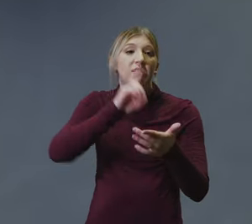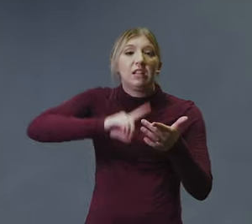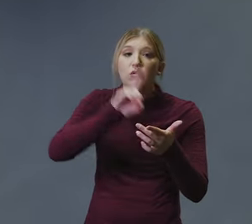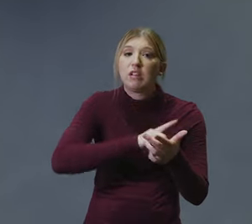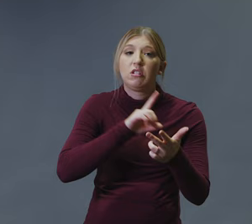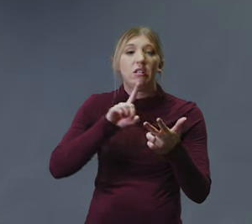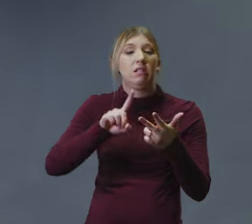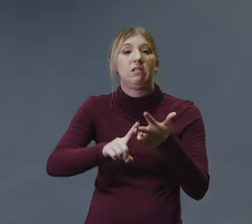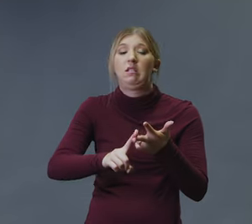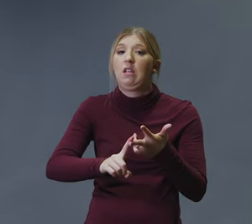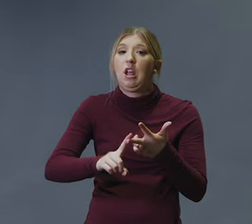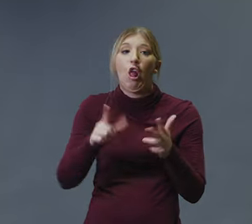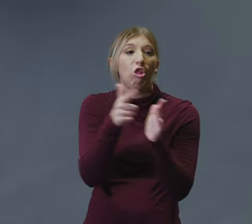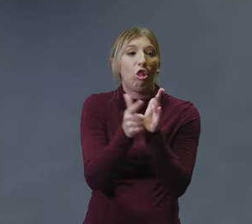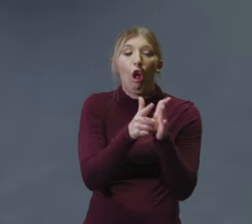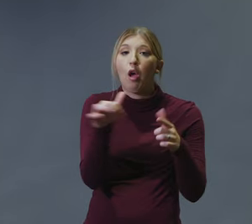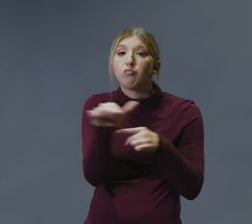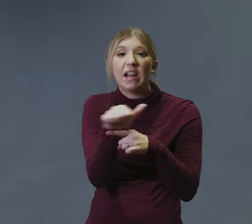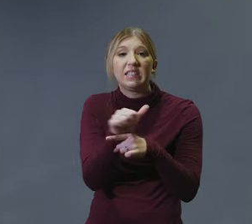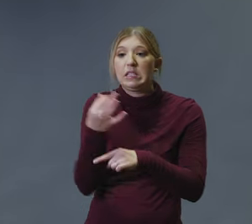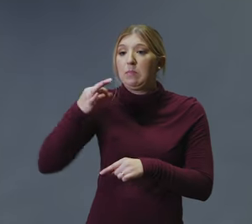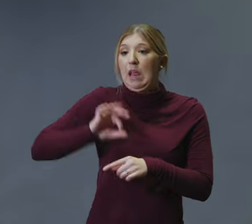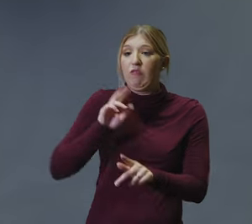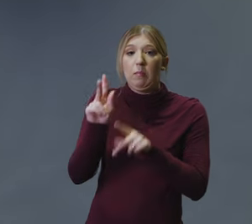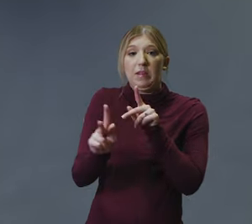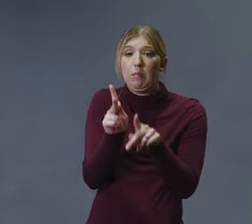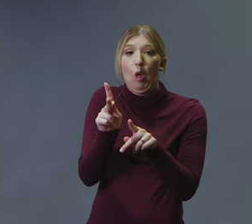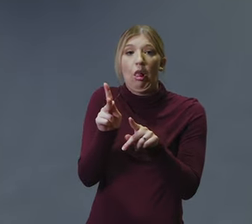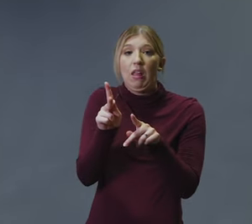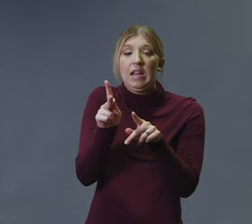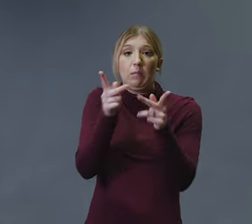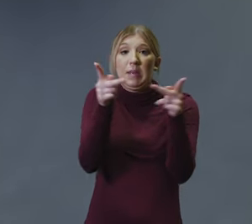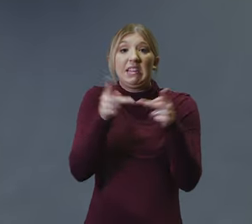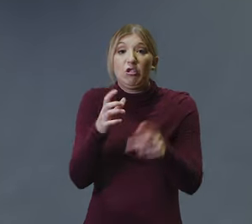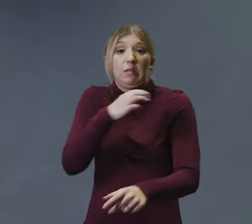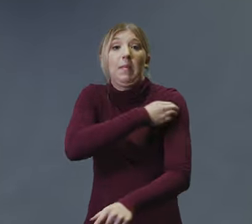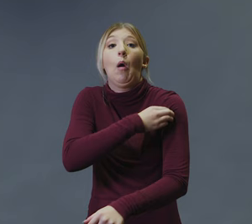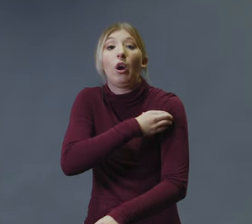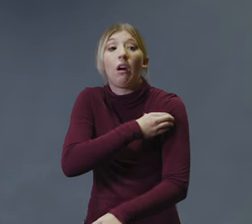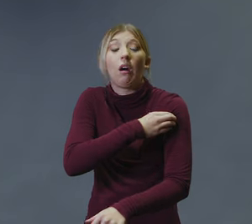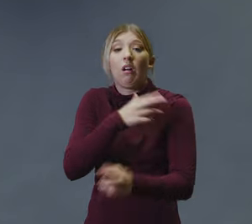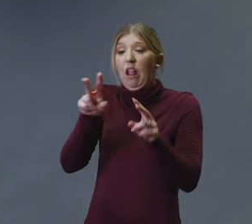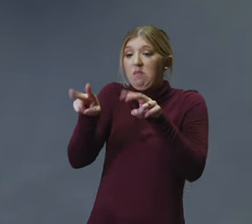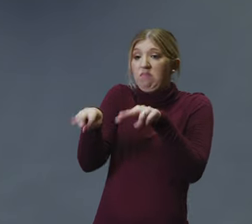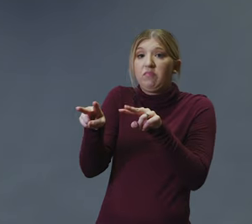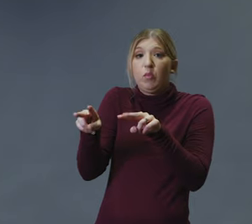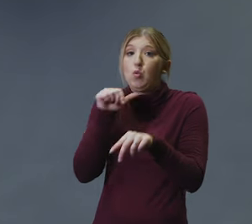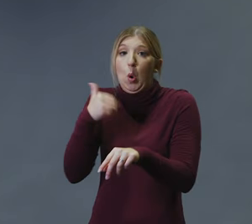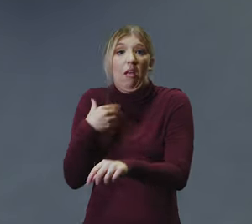systemic racism. There's law practices that benefit those in positions of power while belittling those who don't have